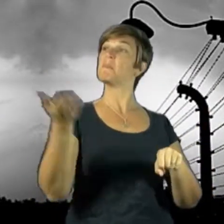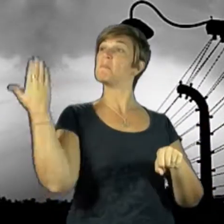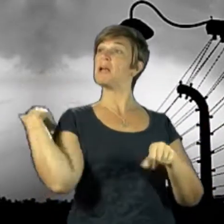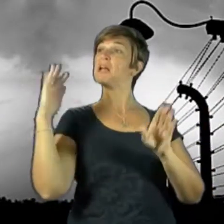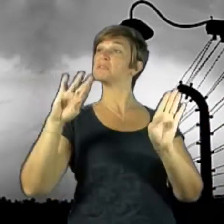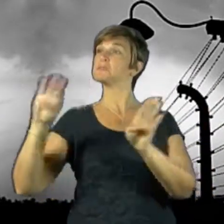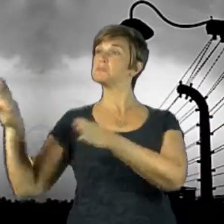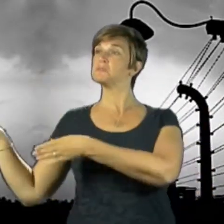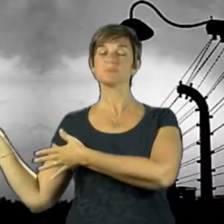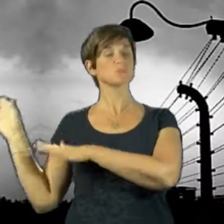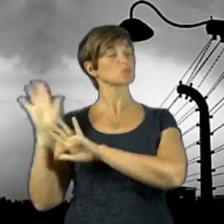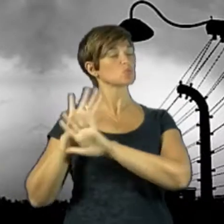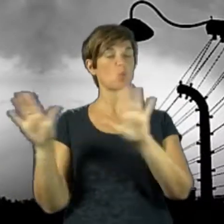about it anymore.